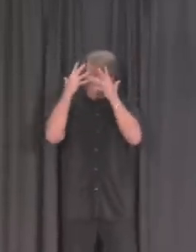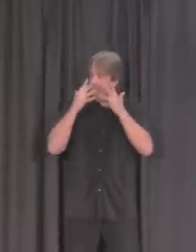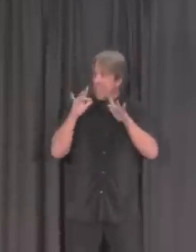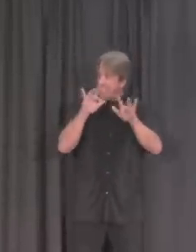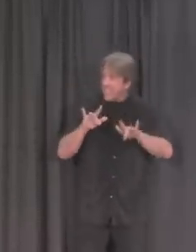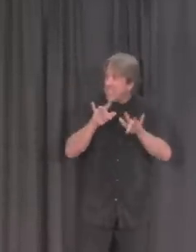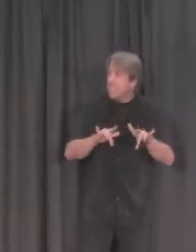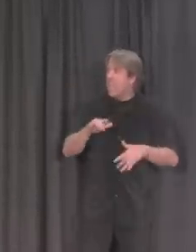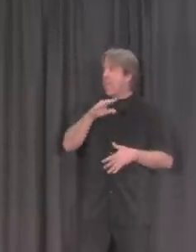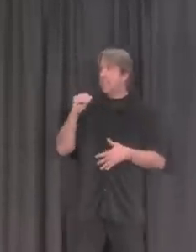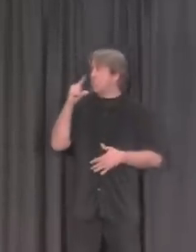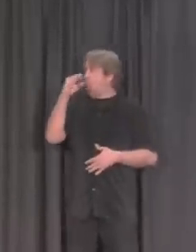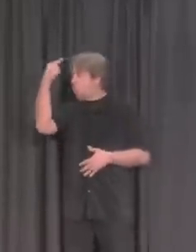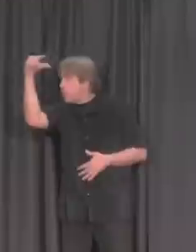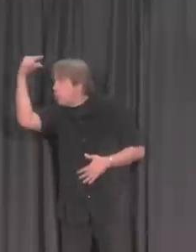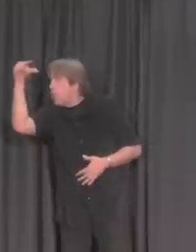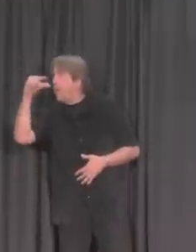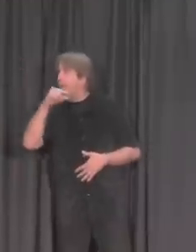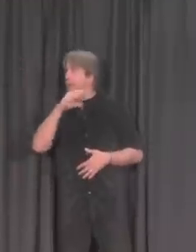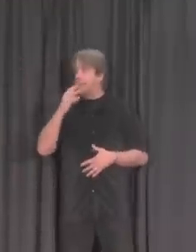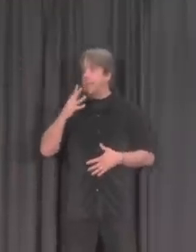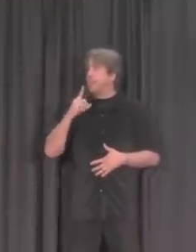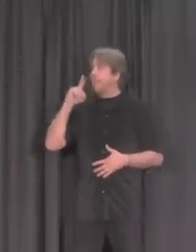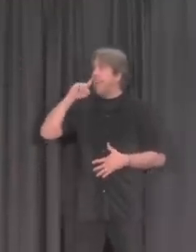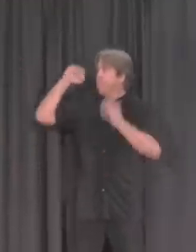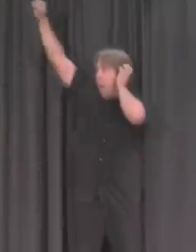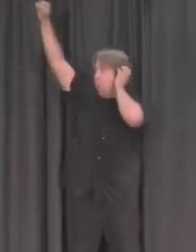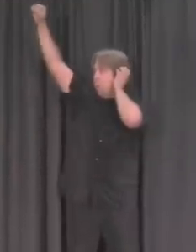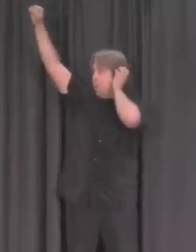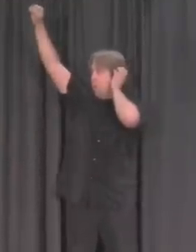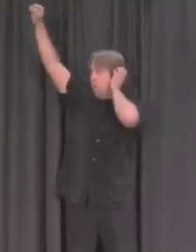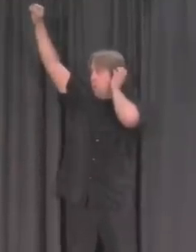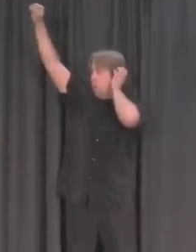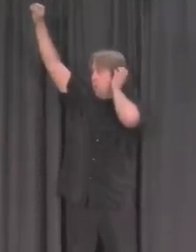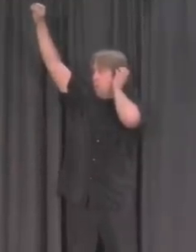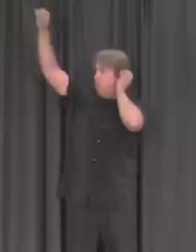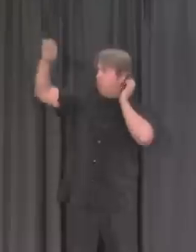dying, it's very tragic what happened in Japan, go green, get power.